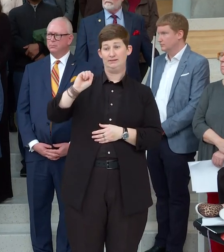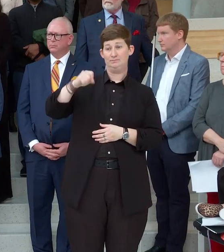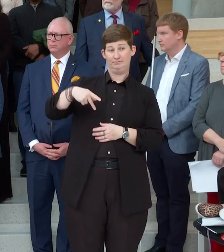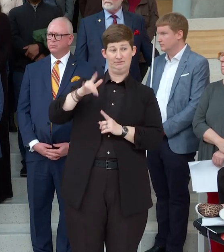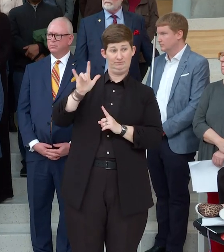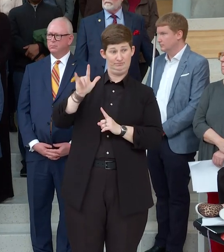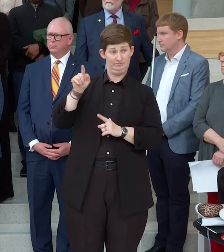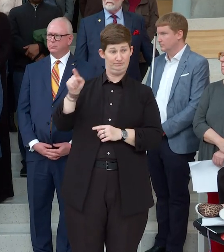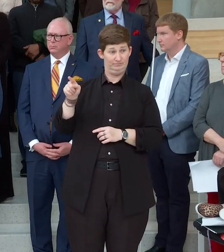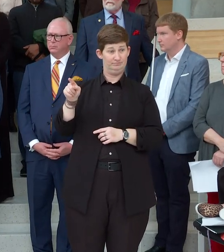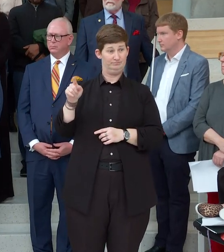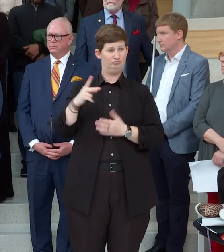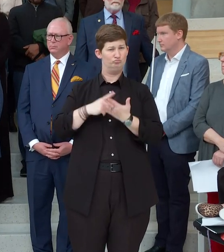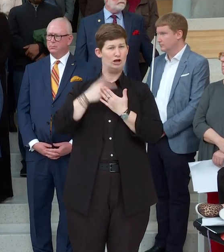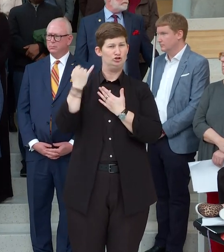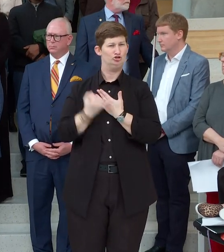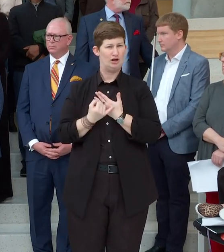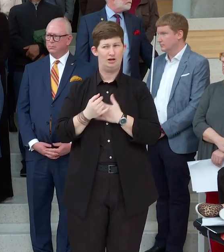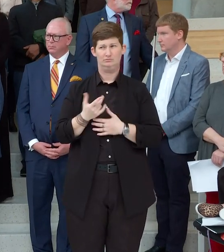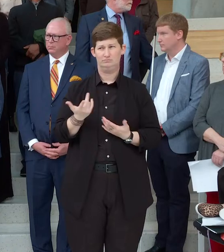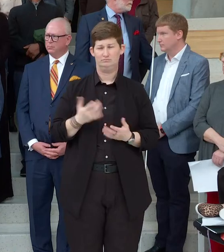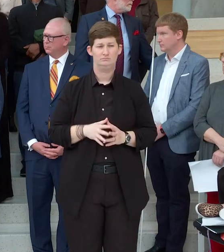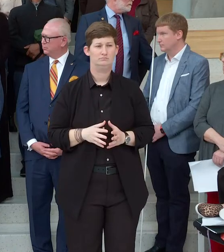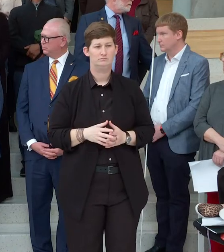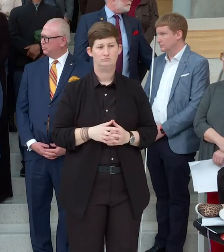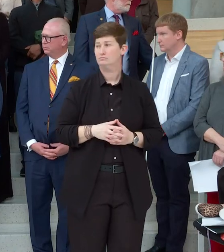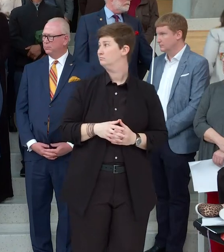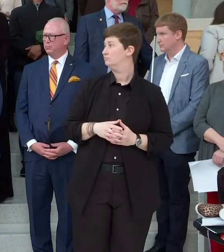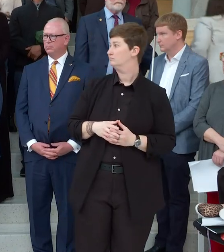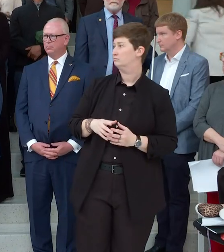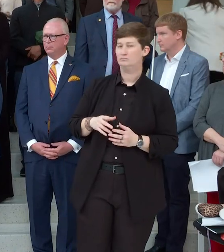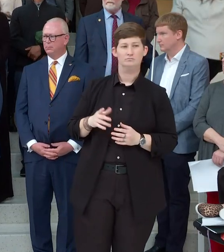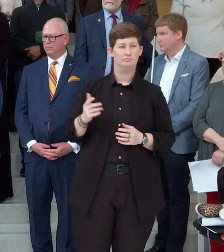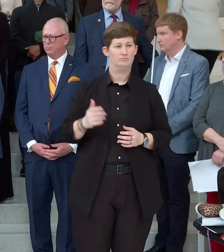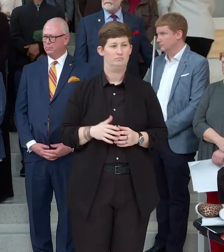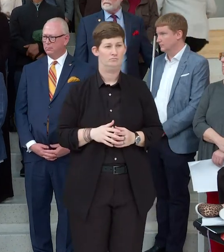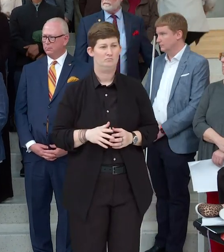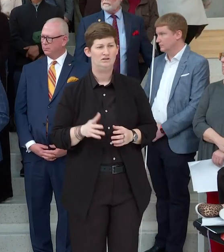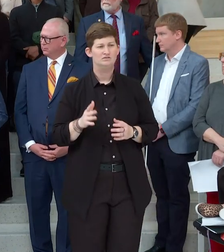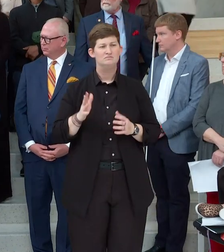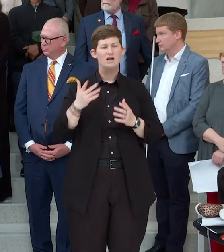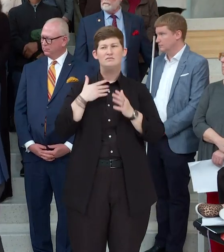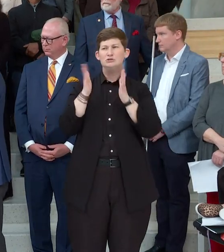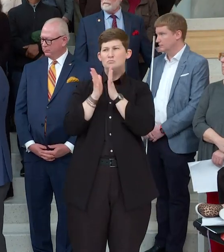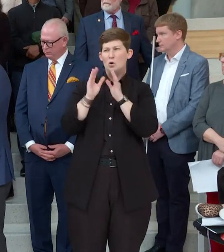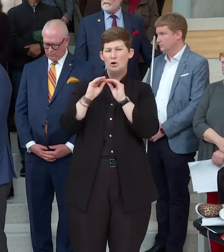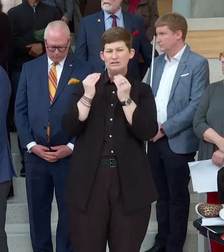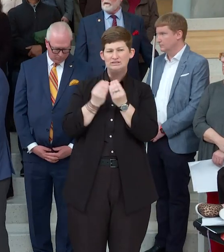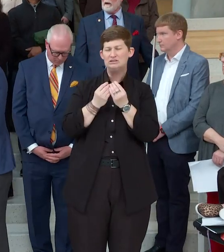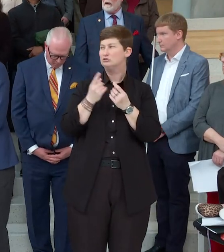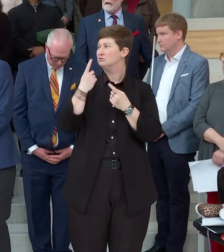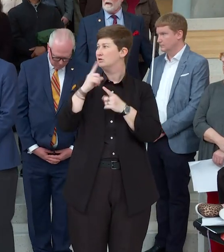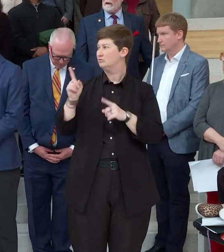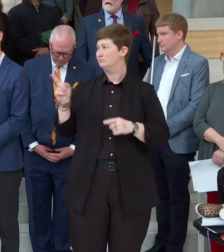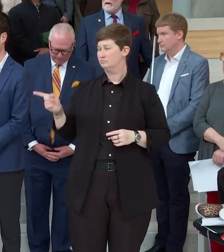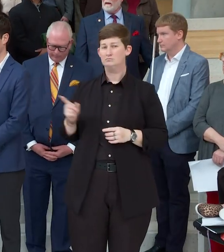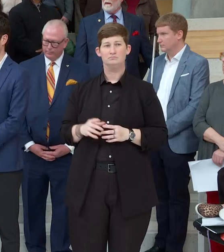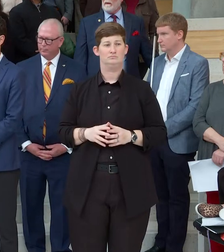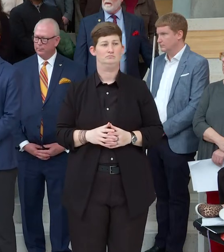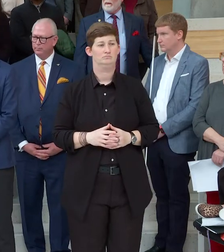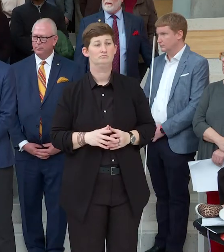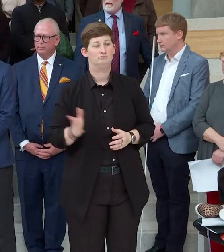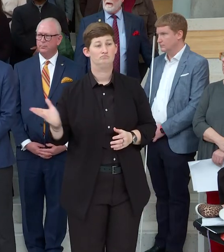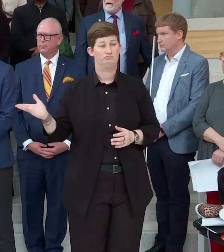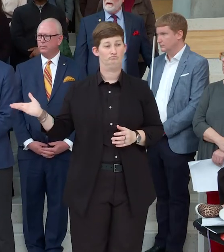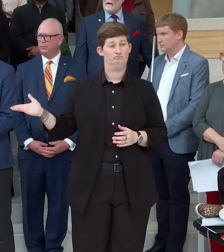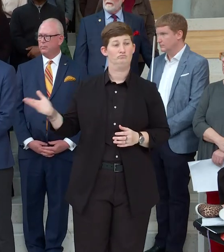organization? I believe it's a specific organization that has made a bit of an announcement today. I'll pass it off to Jonathan to fully explain. Yeah, rideshare MSP